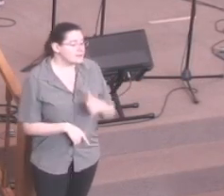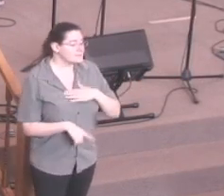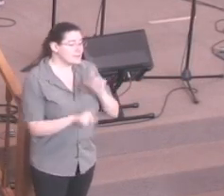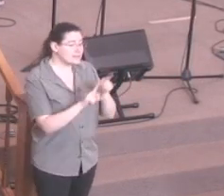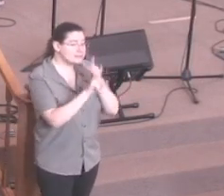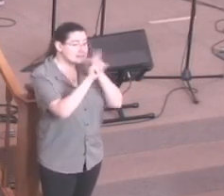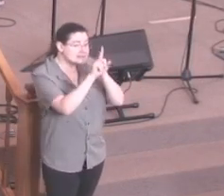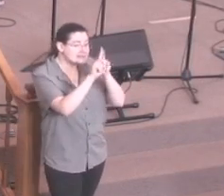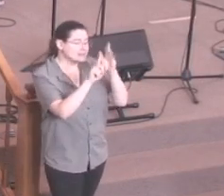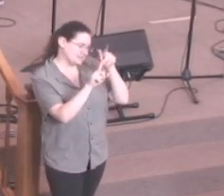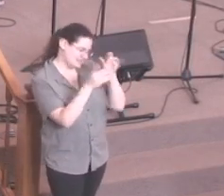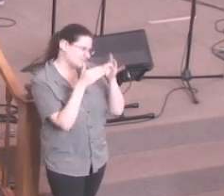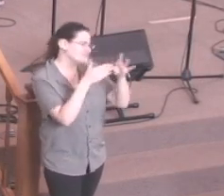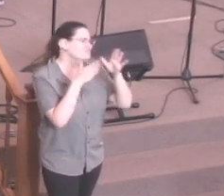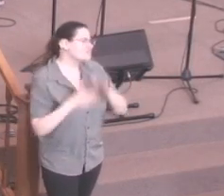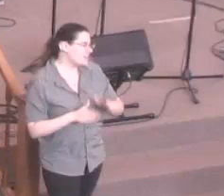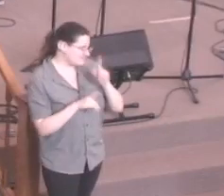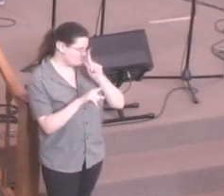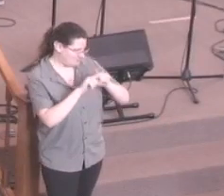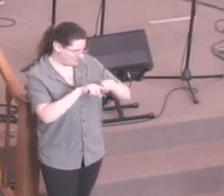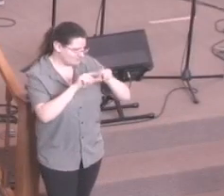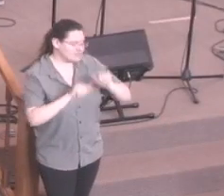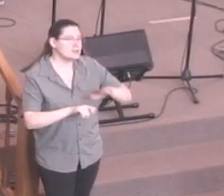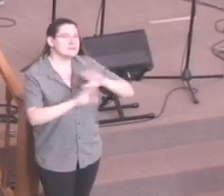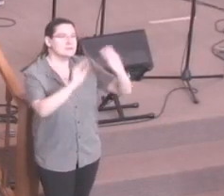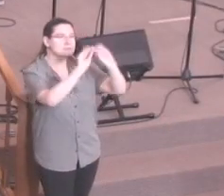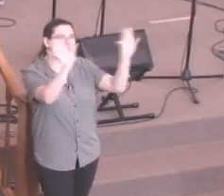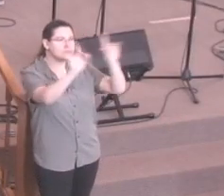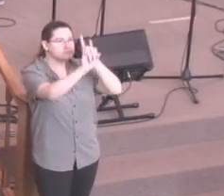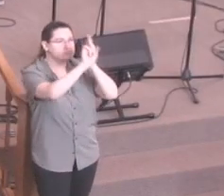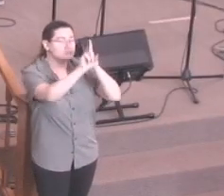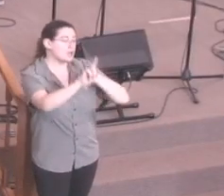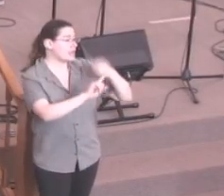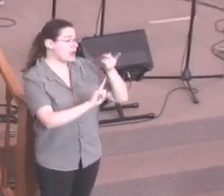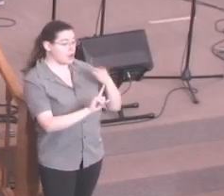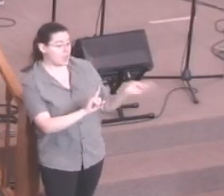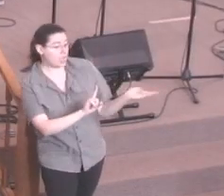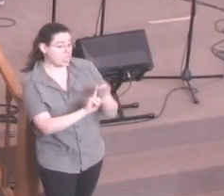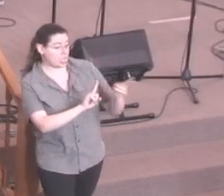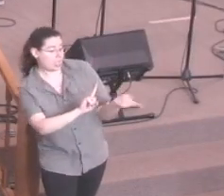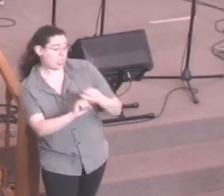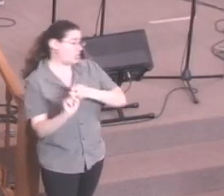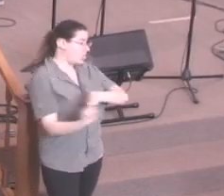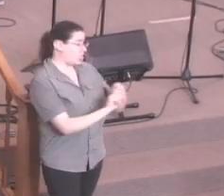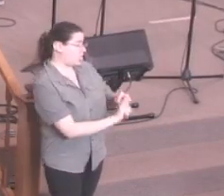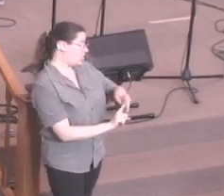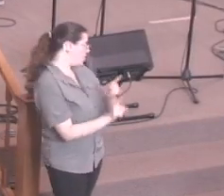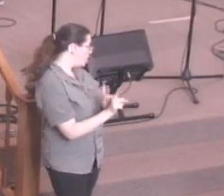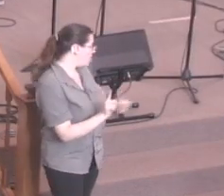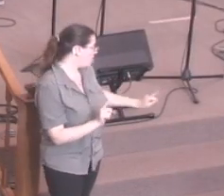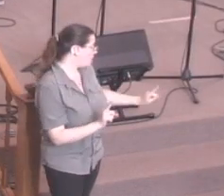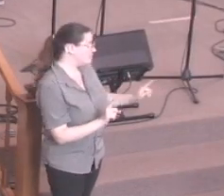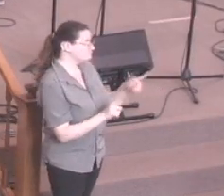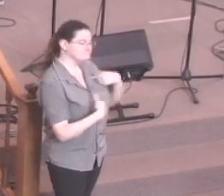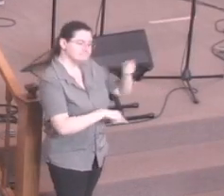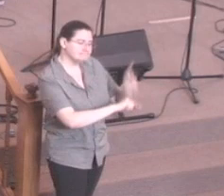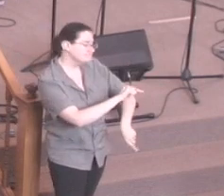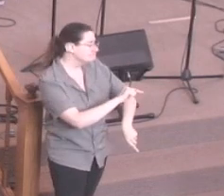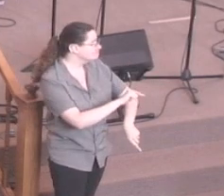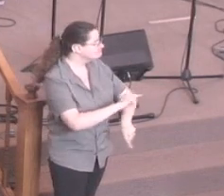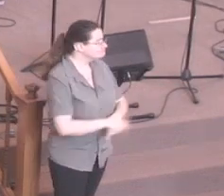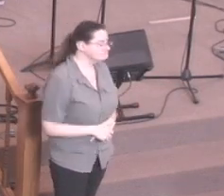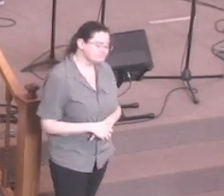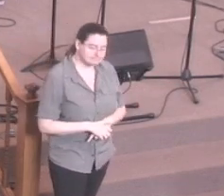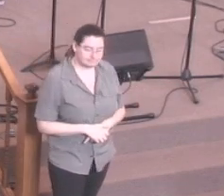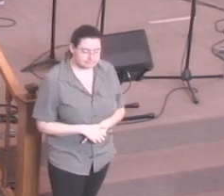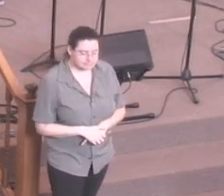is reliable, my mission is clear. I cannot be bought, compromised, deterred, hired away, turned back, deluded,